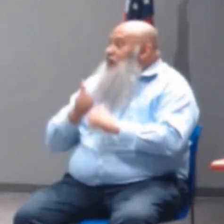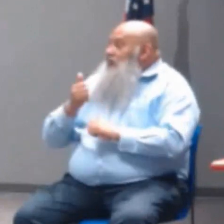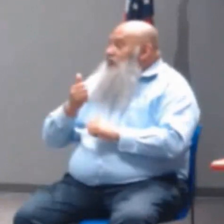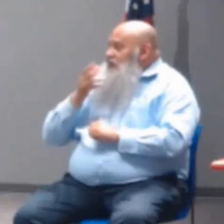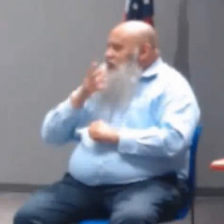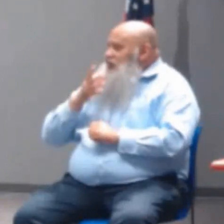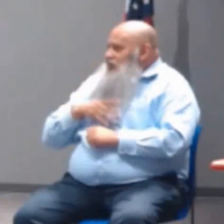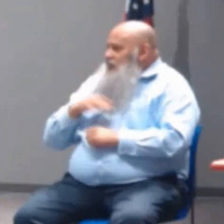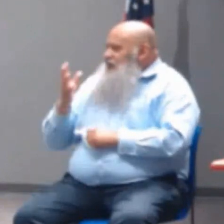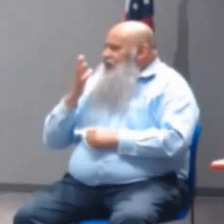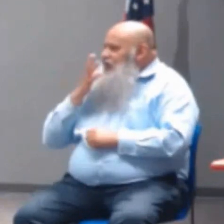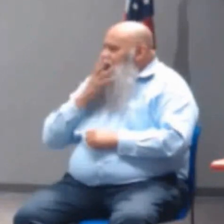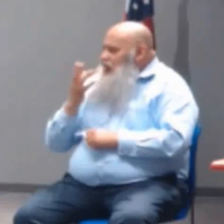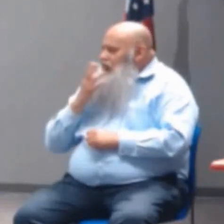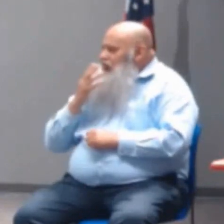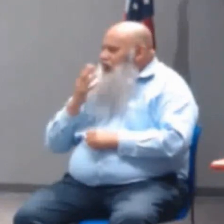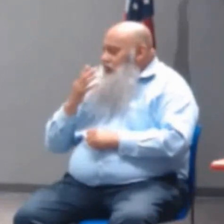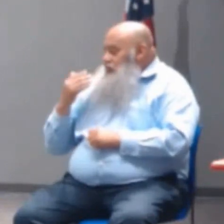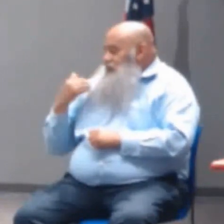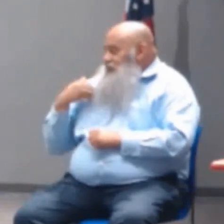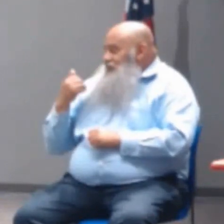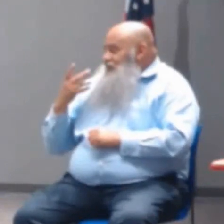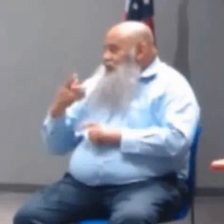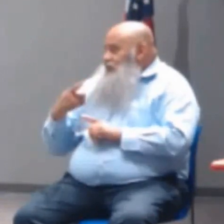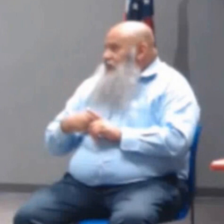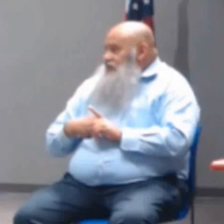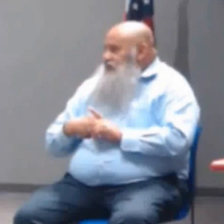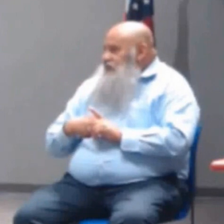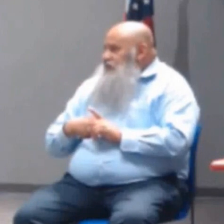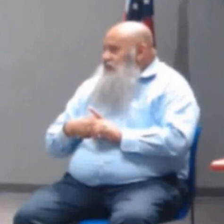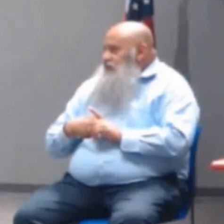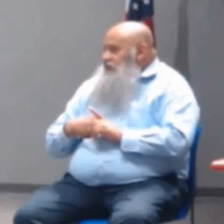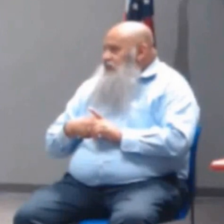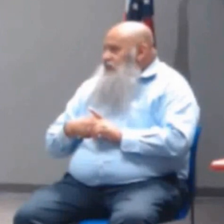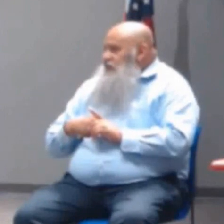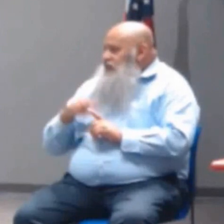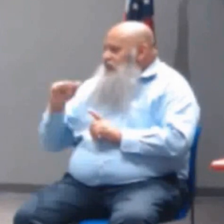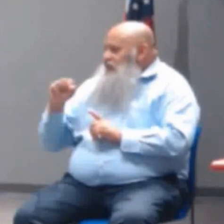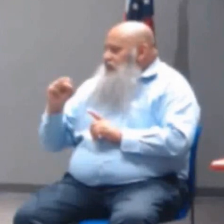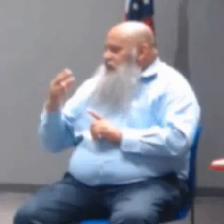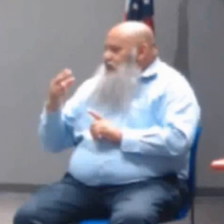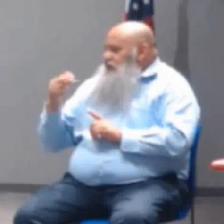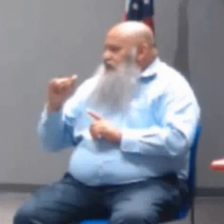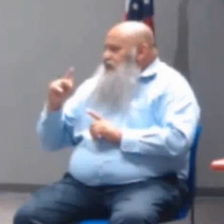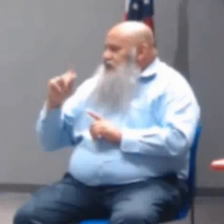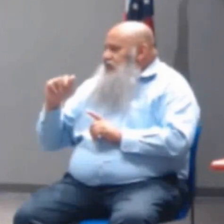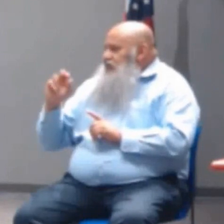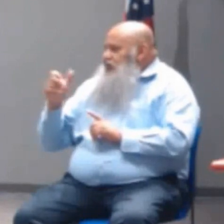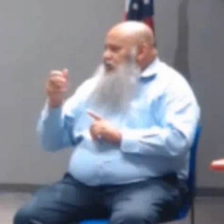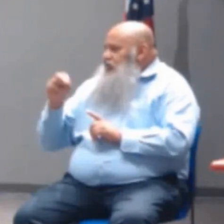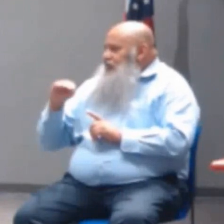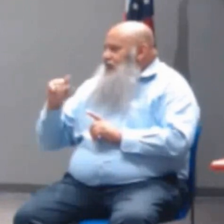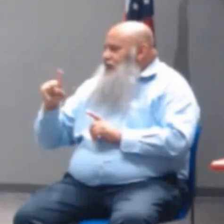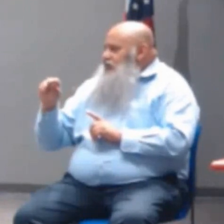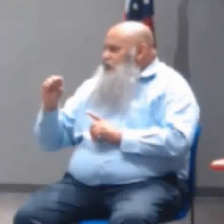color. And just in the last few months, Ashika Carmen and Zoe